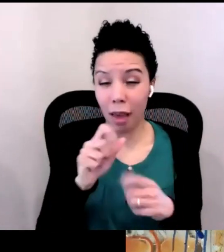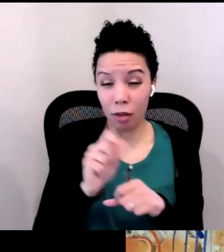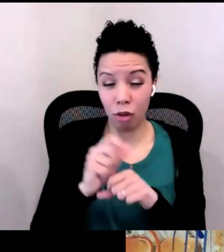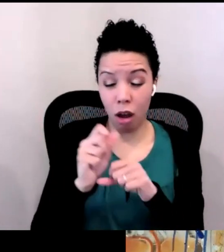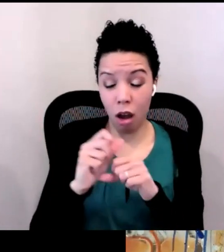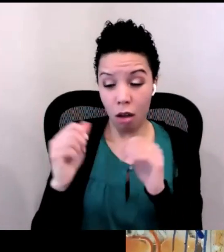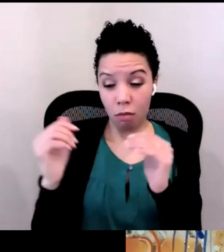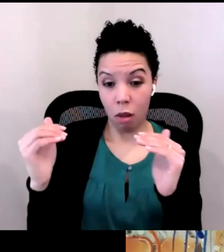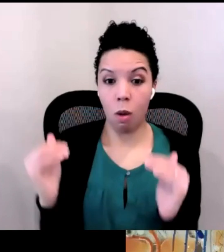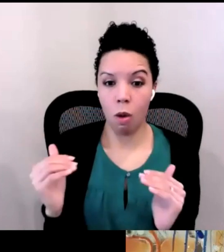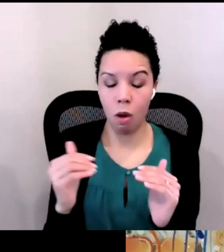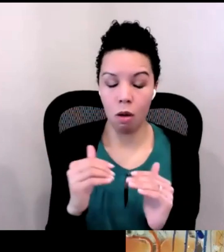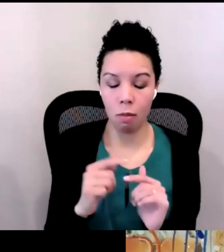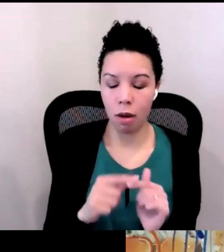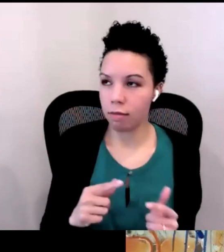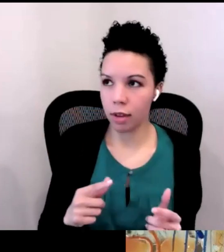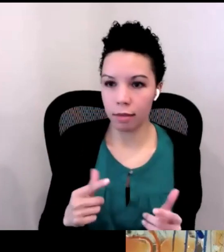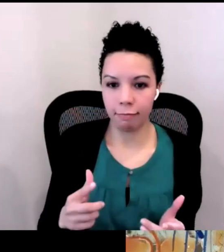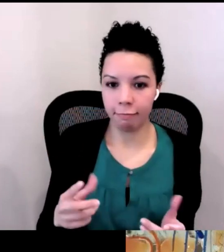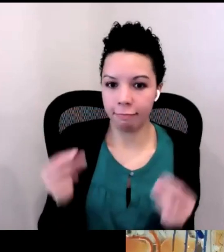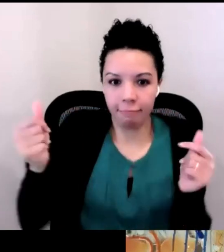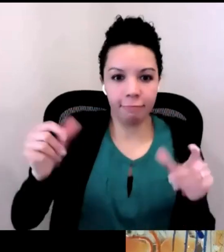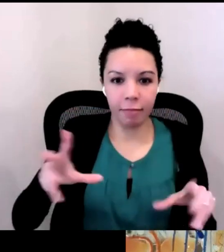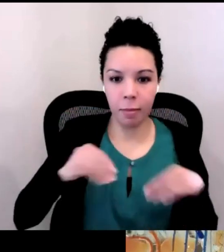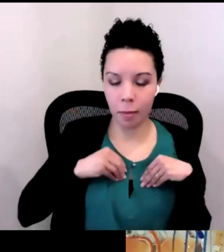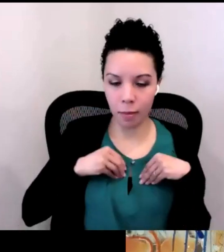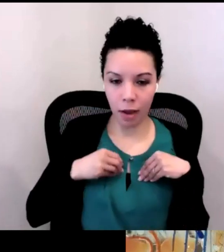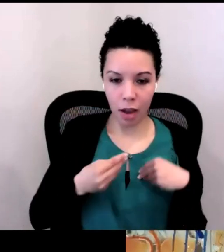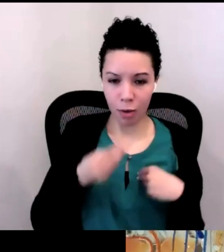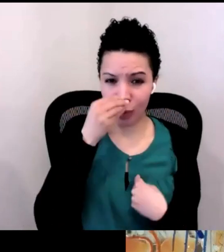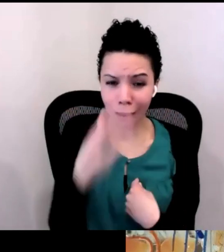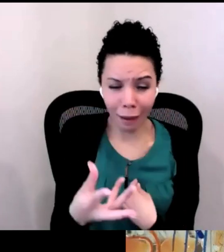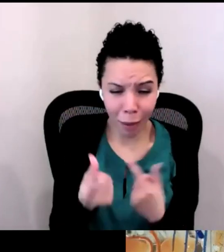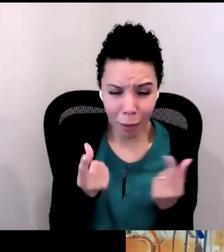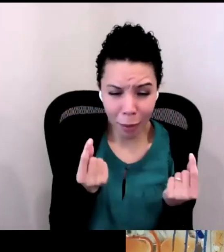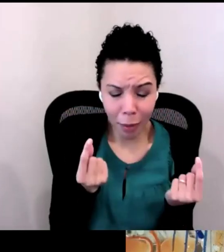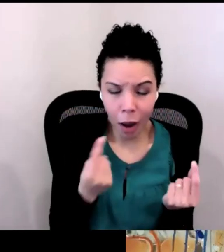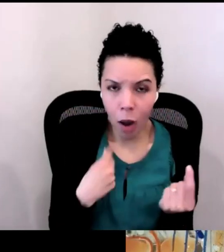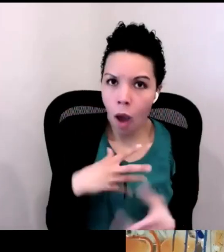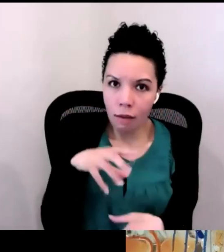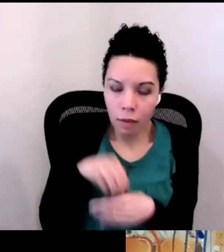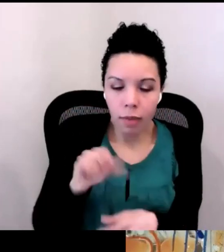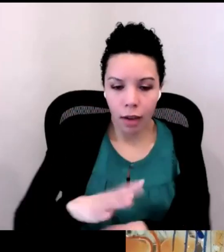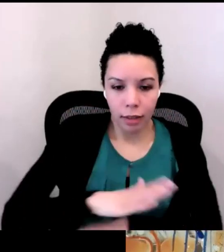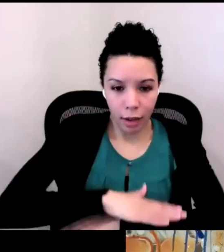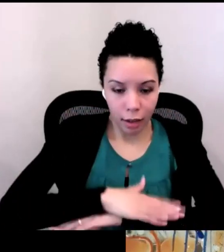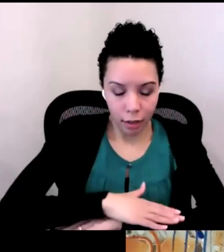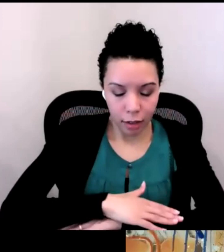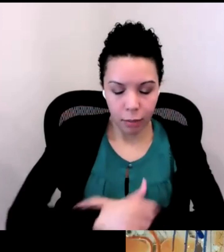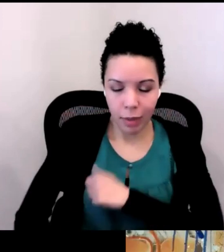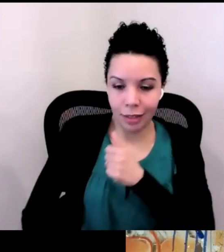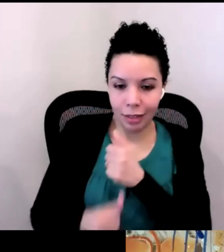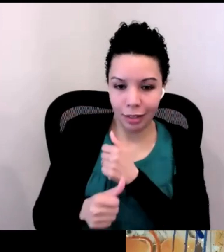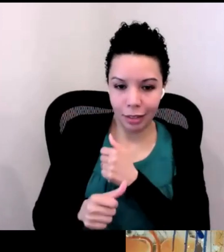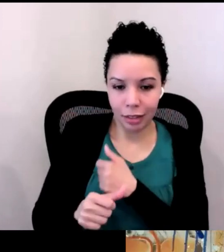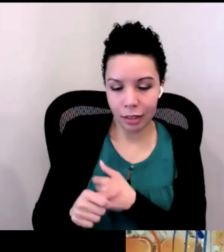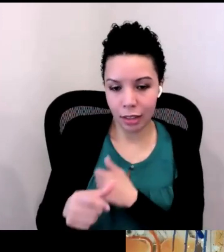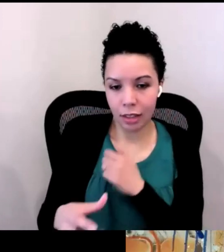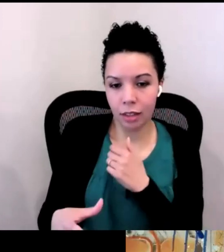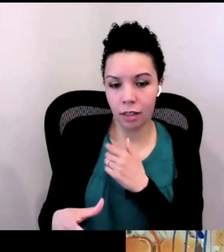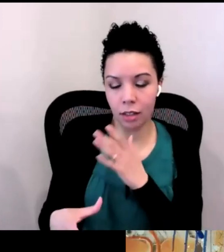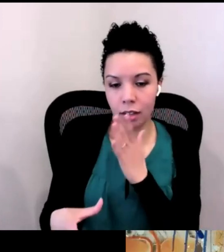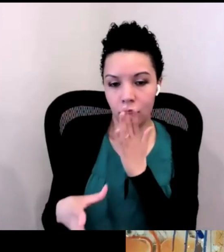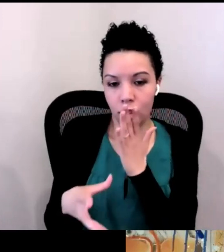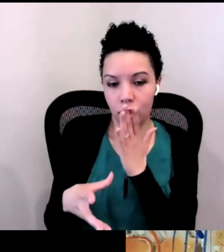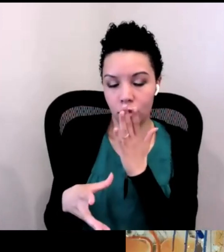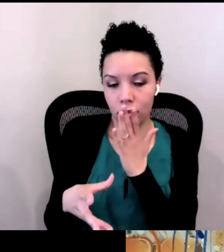I said, I don't care what it is. I want to be on that desk. I was the assistant to the senior vice president, and I to this day tell